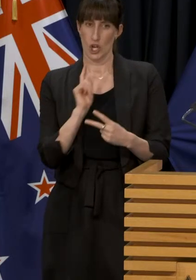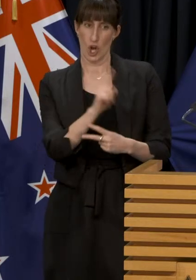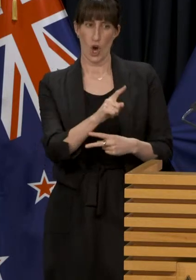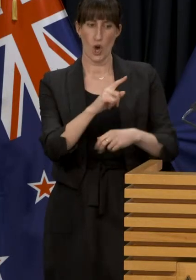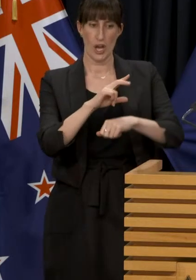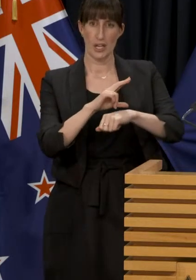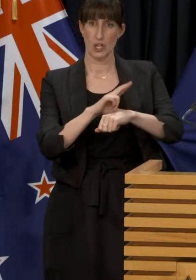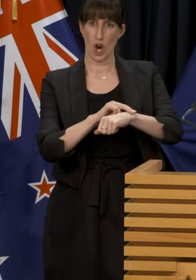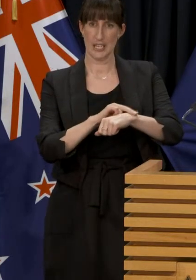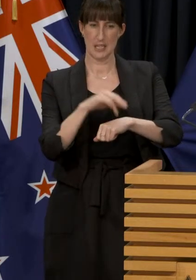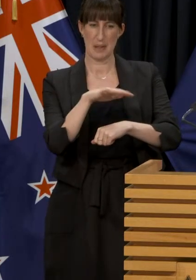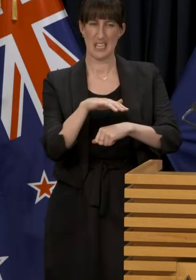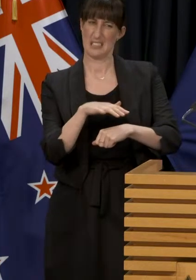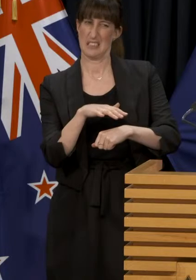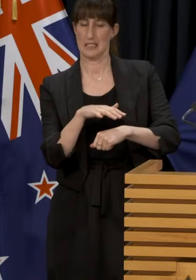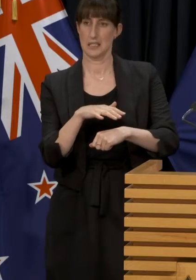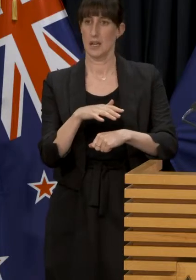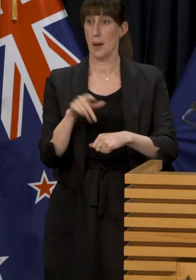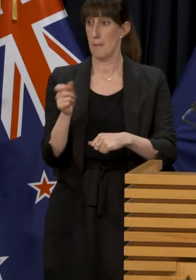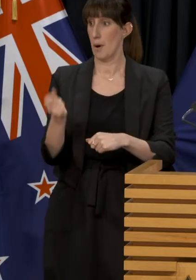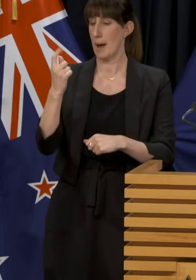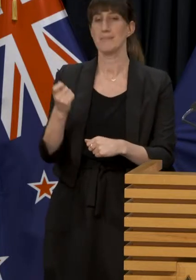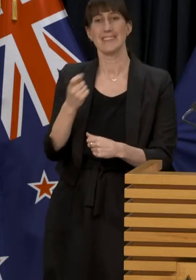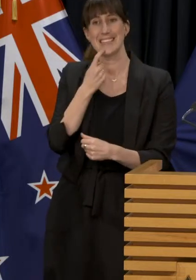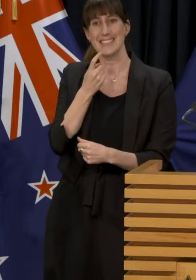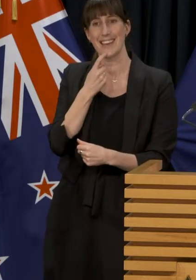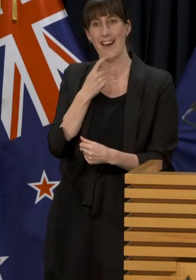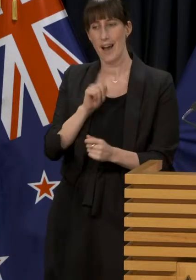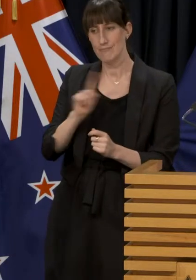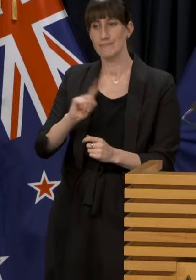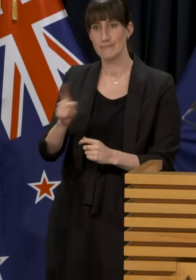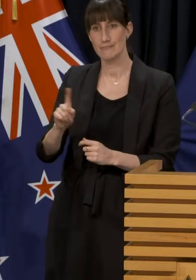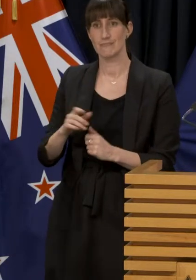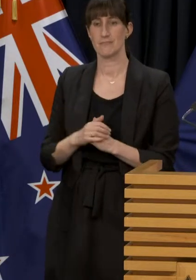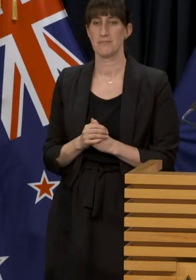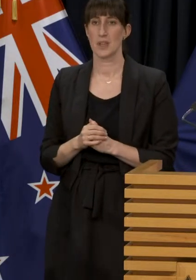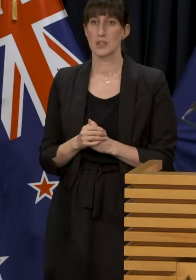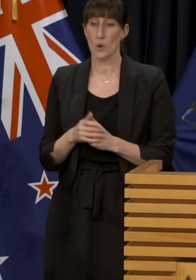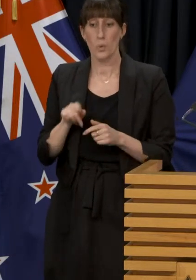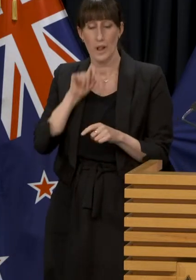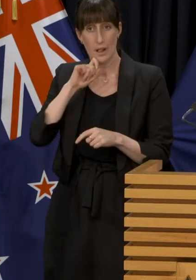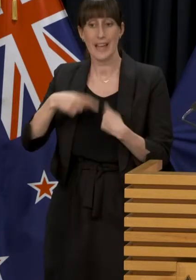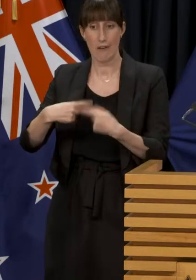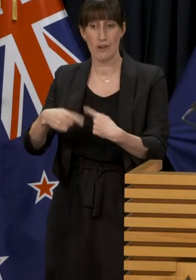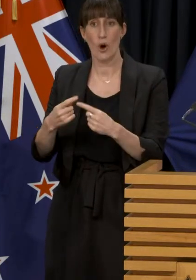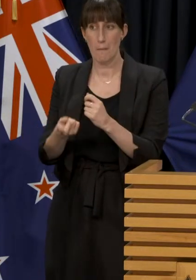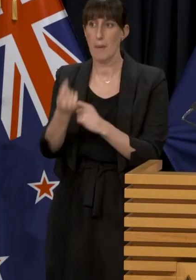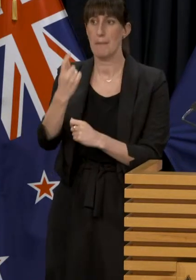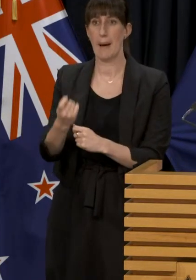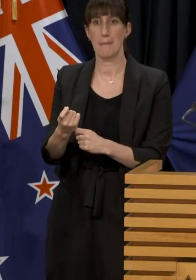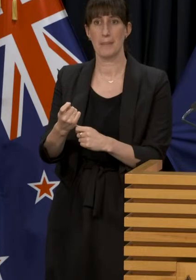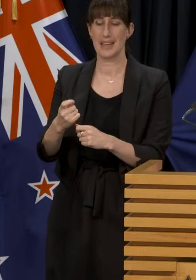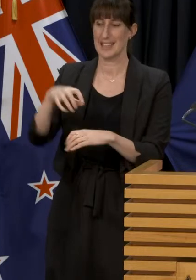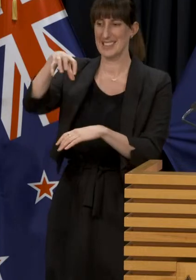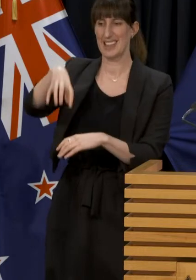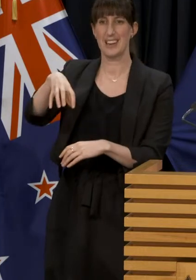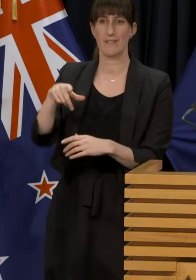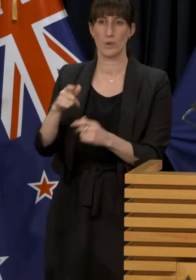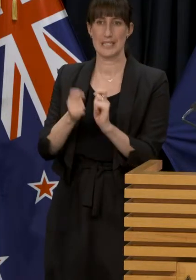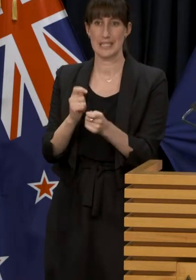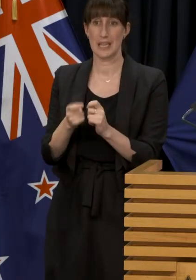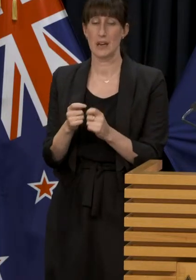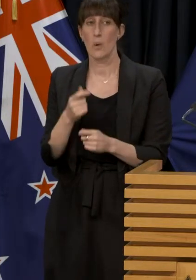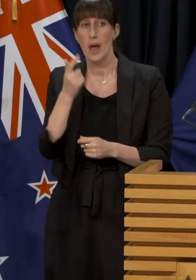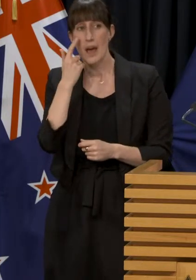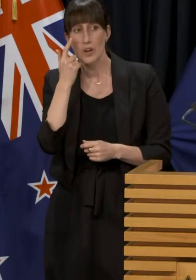use pop-up clinics where we need to get our numbers up. We also have an opportunity, and we were just talking about this earlier, to look across the country